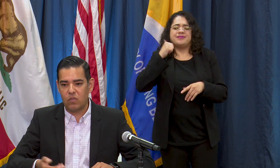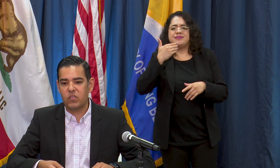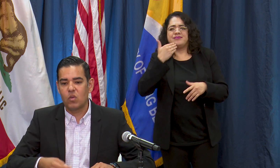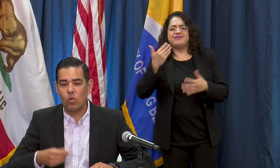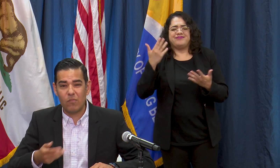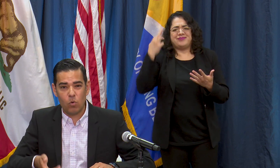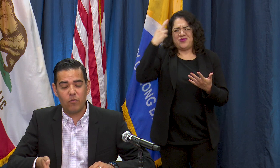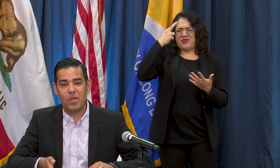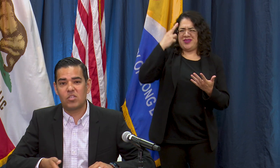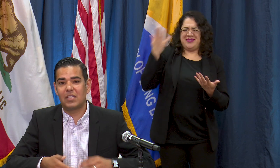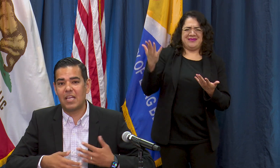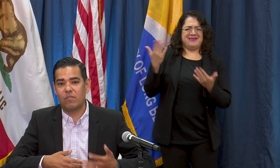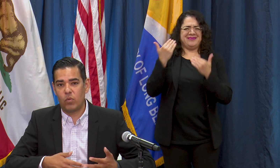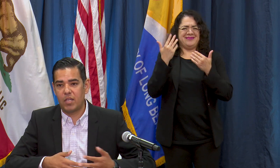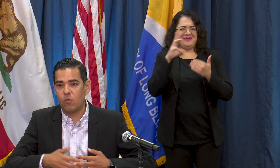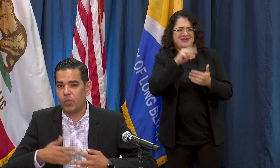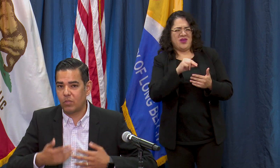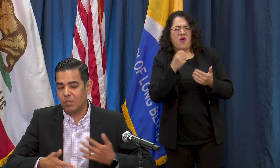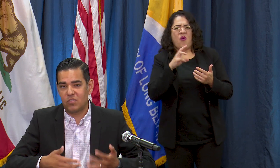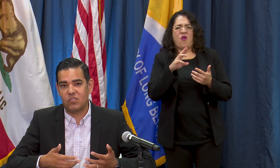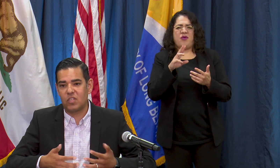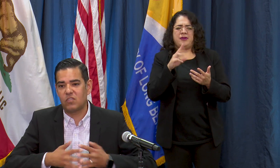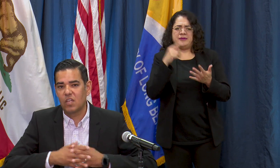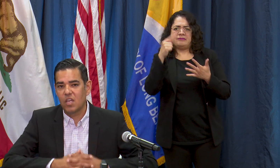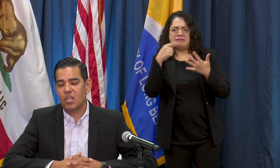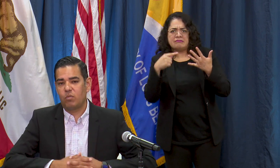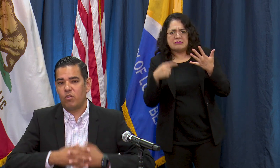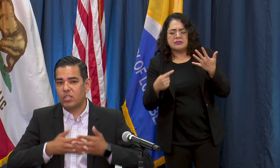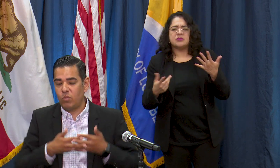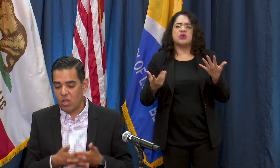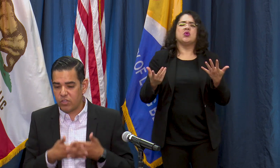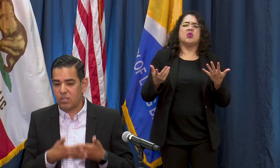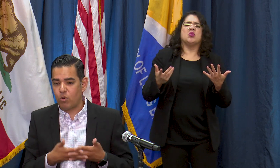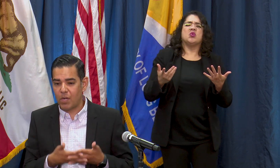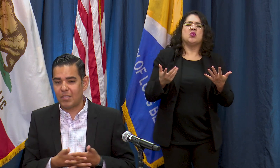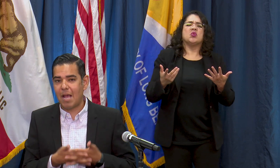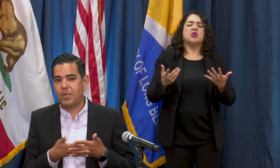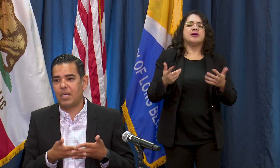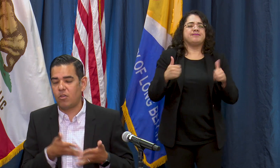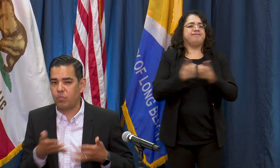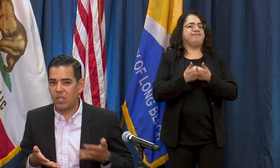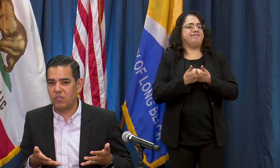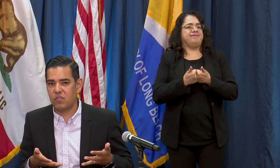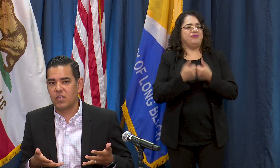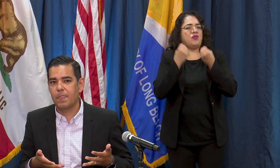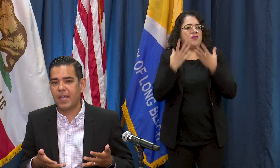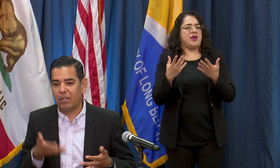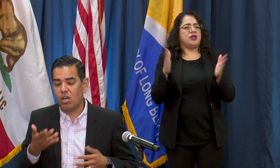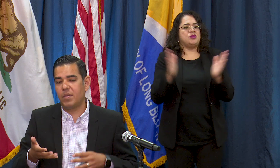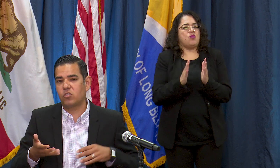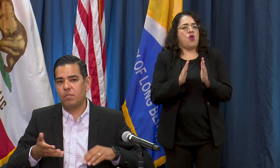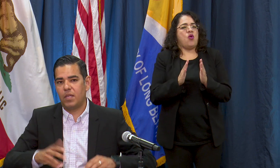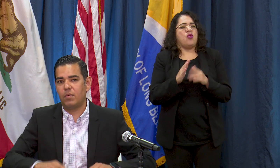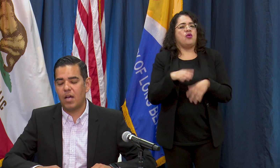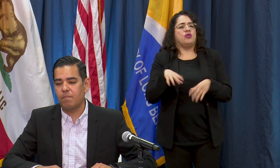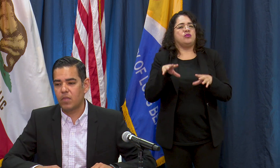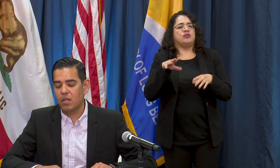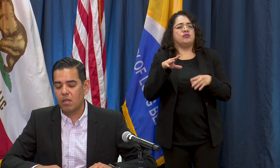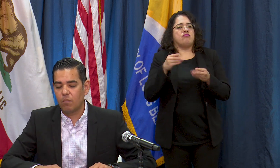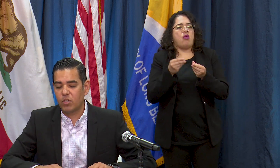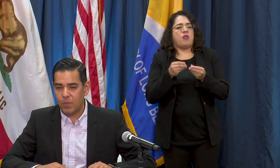the renters, we'll have more information at the end of the week, hopefully with some assistance, because we know this is a program that's happening in other places, and Long Beach should